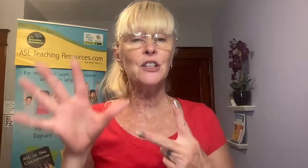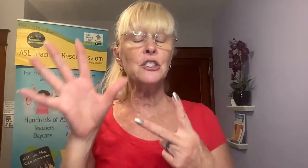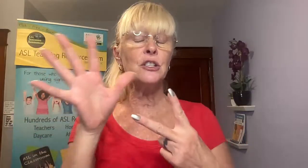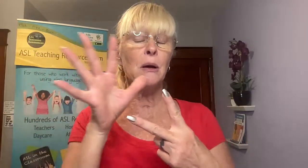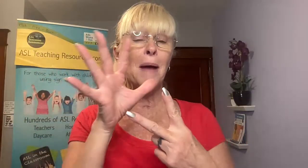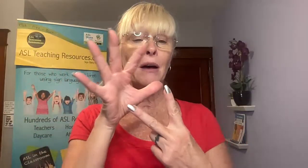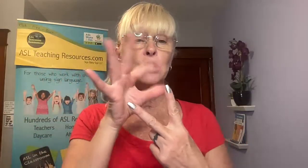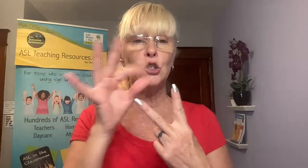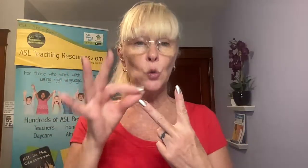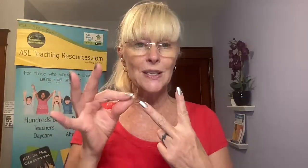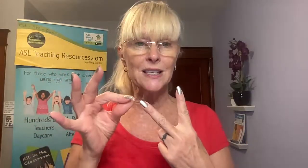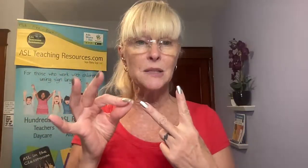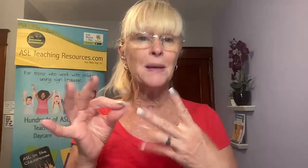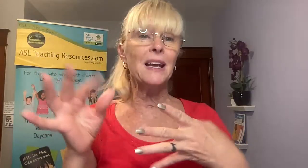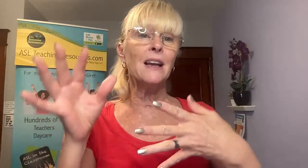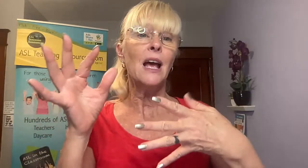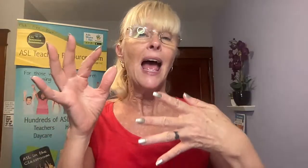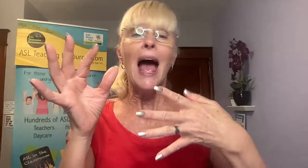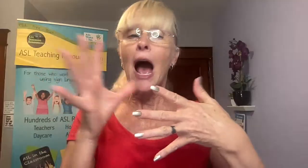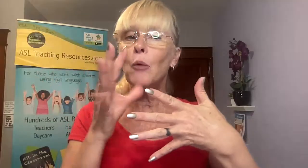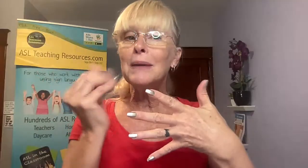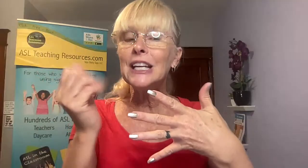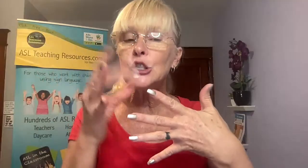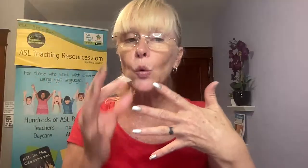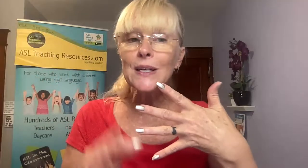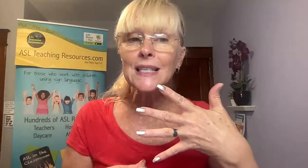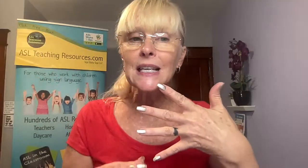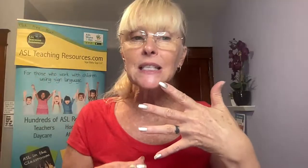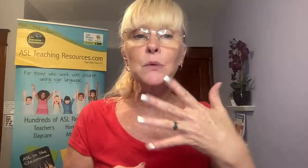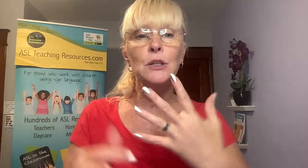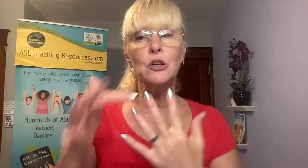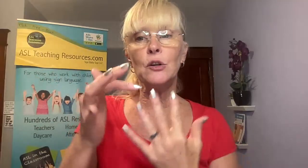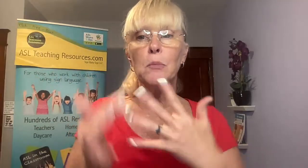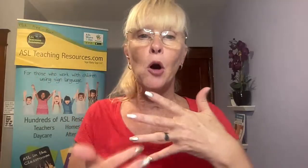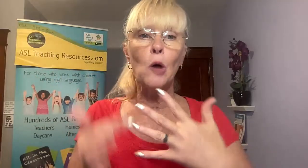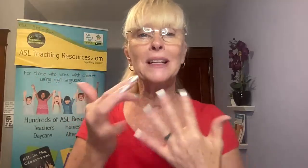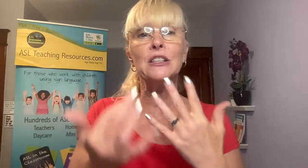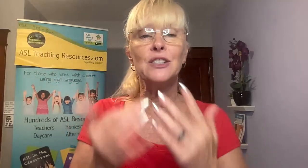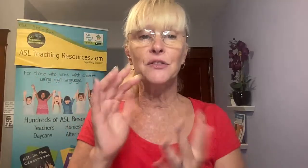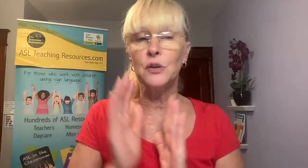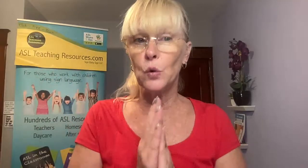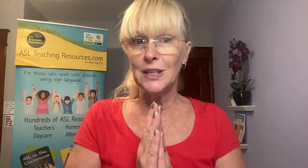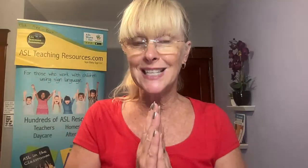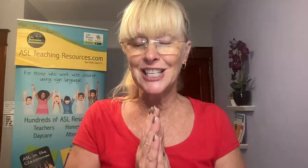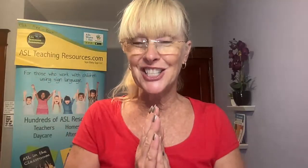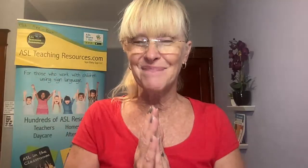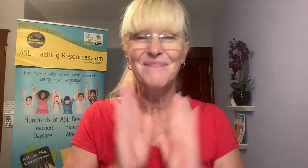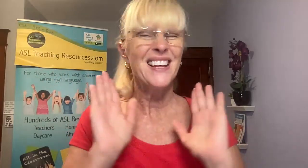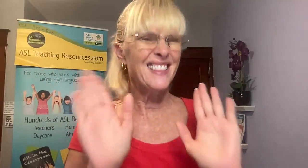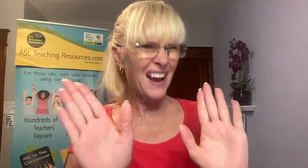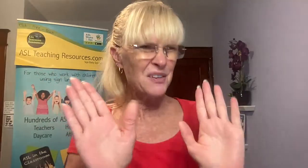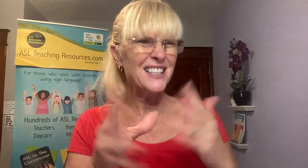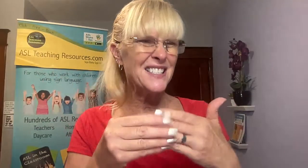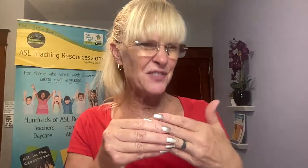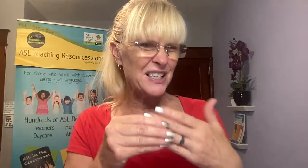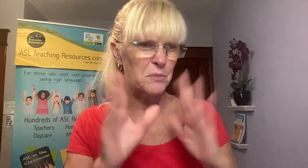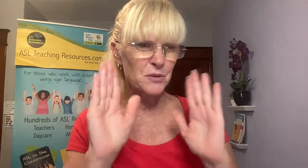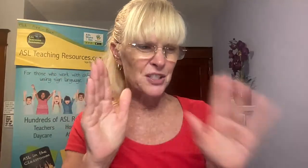finished about choices being how many choices, and we turn the palm a little different orientation. That one is flexible, just